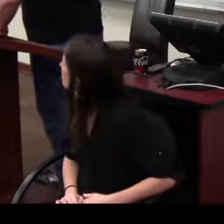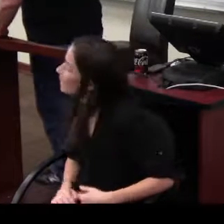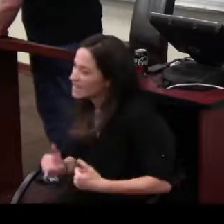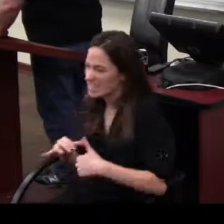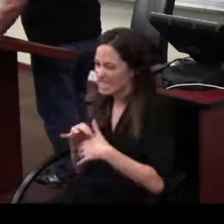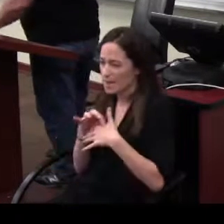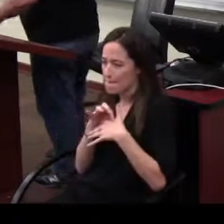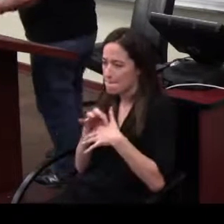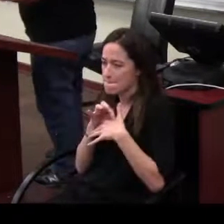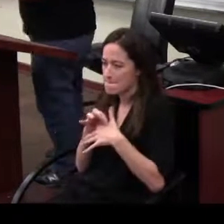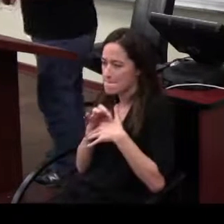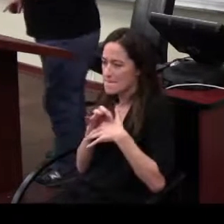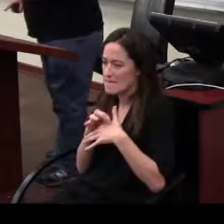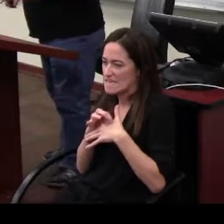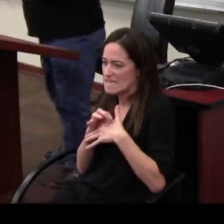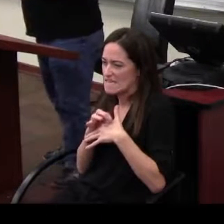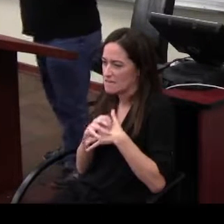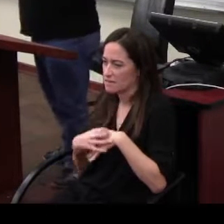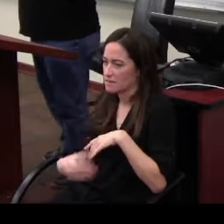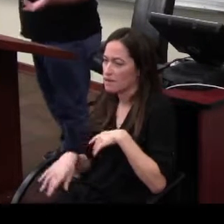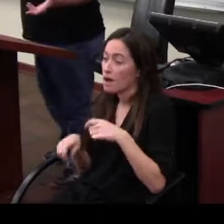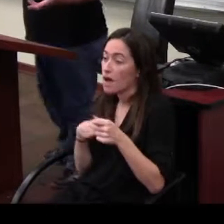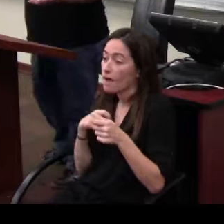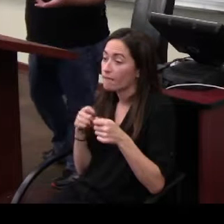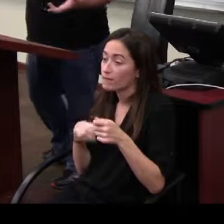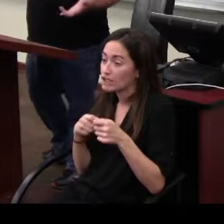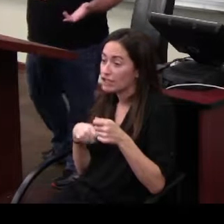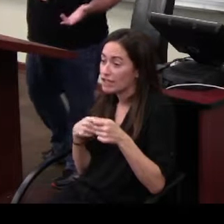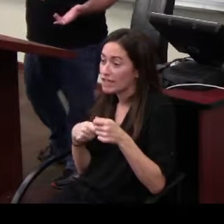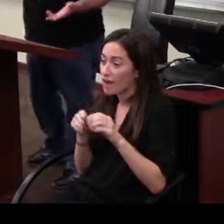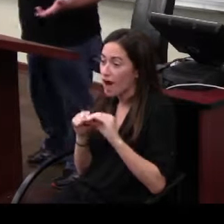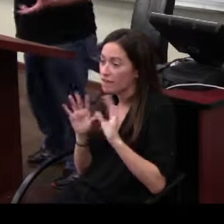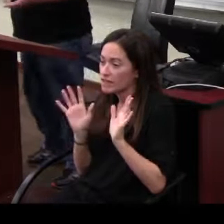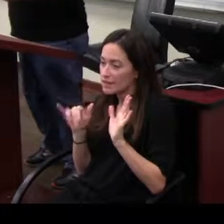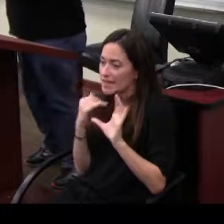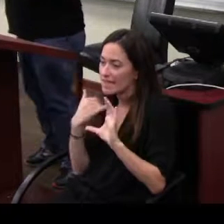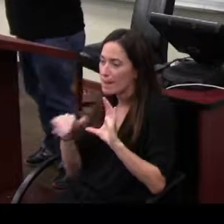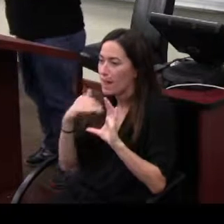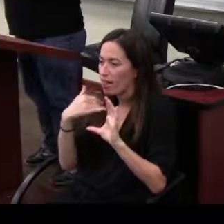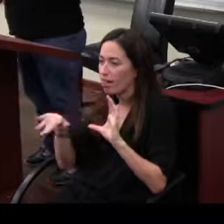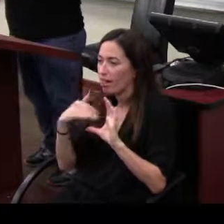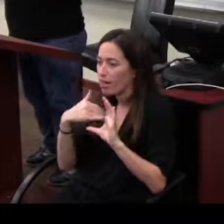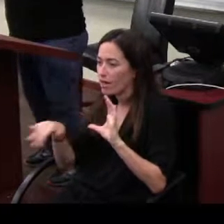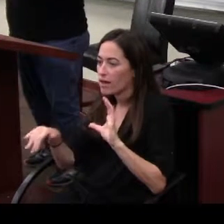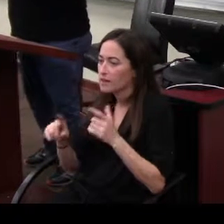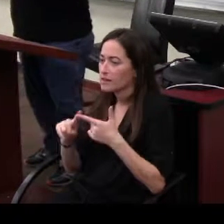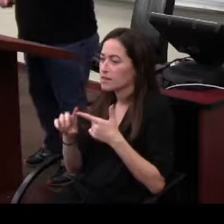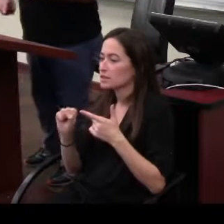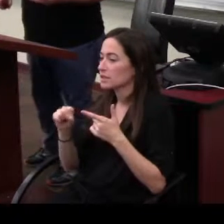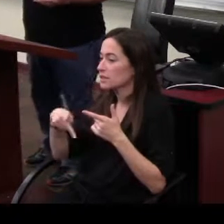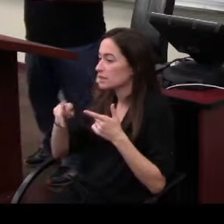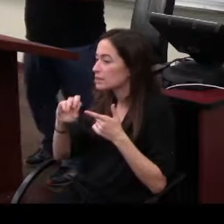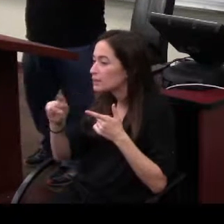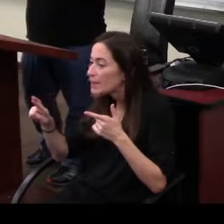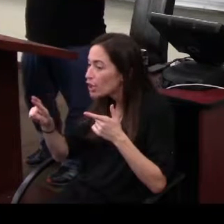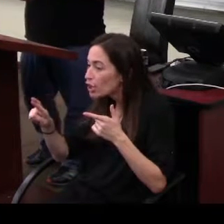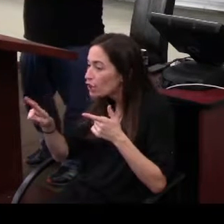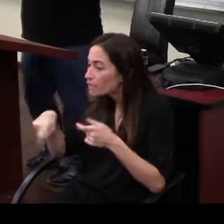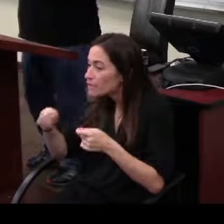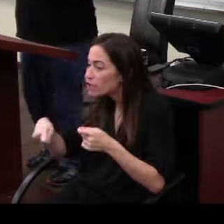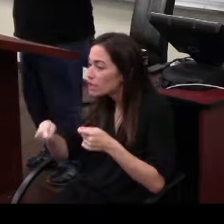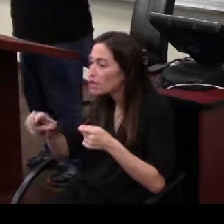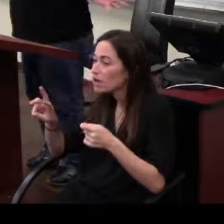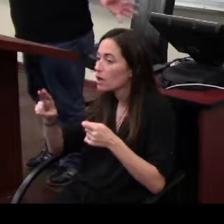stuff. This is where it gets fun. Phishing, obviously, that's going to be your email types, right? There's spear phishing, there's whaling, there's